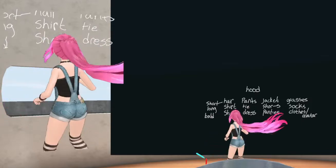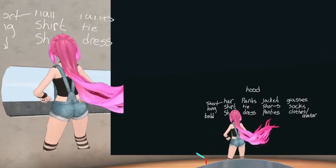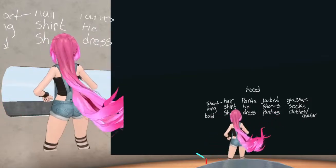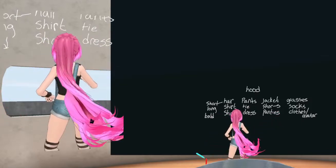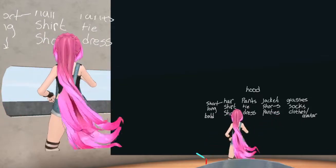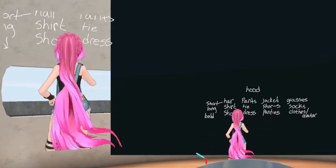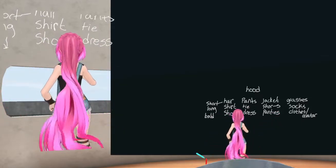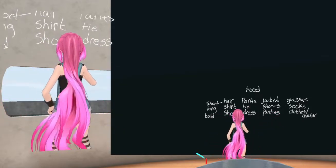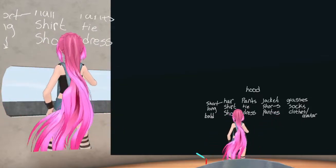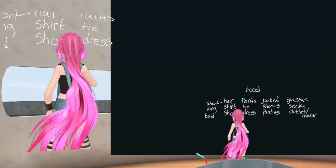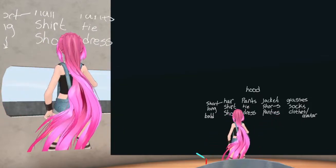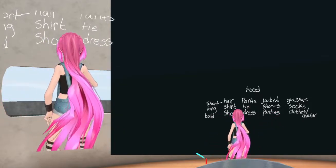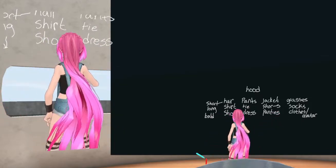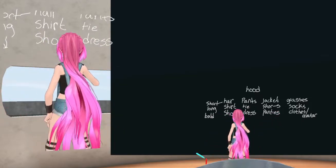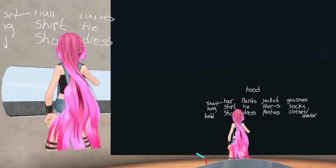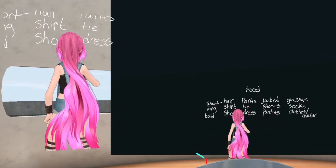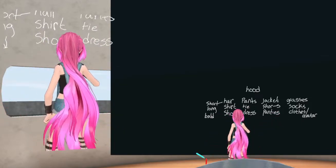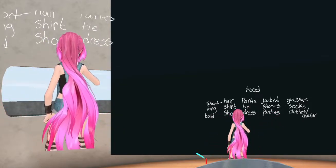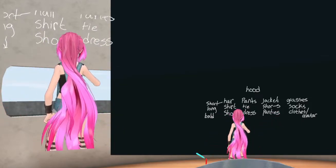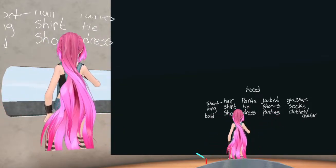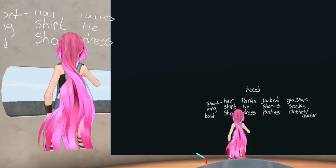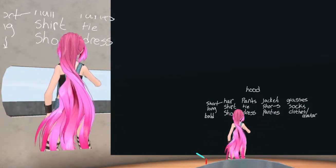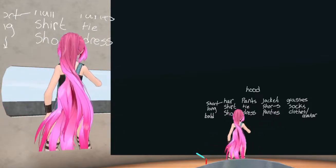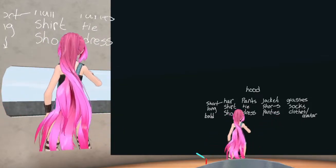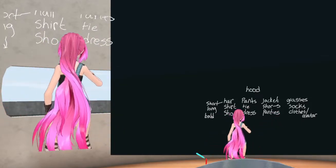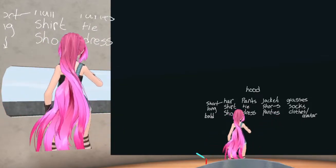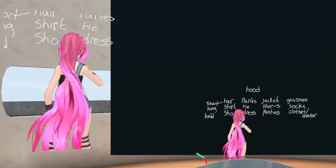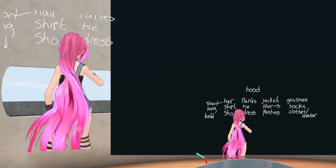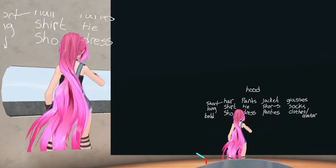that. Sorry, thank you so much. It's a really great suggestion.